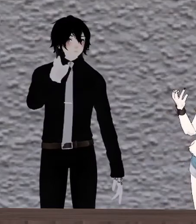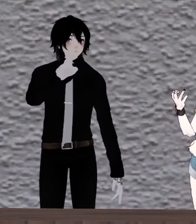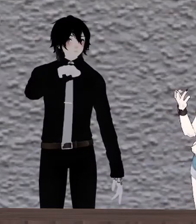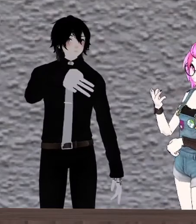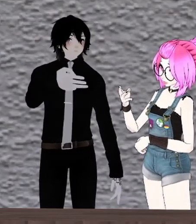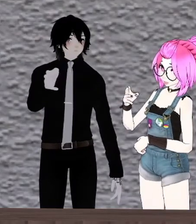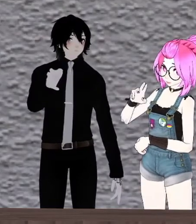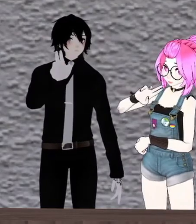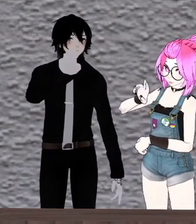Okay.